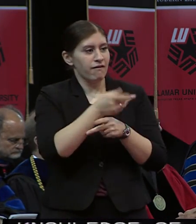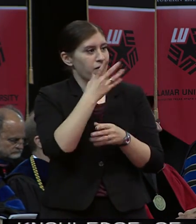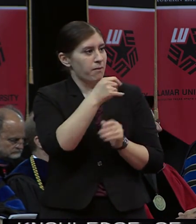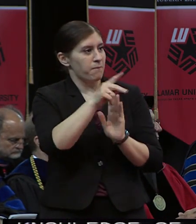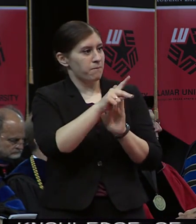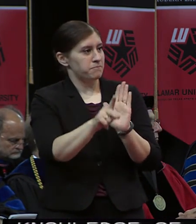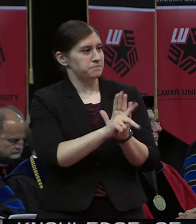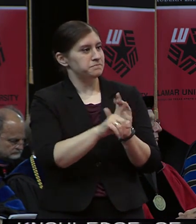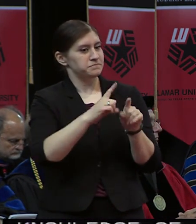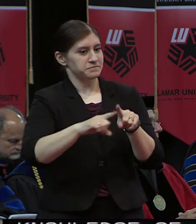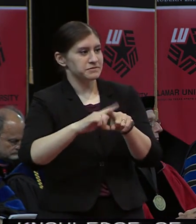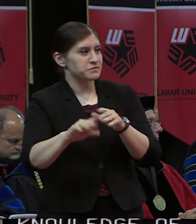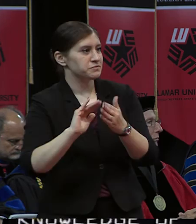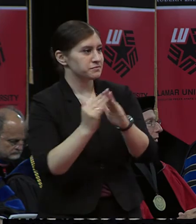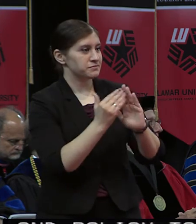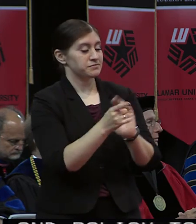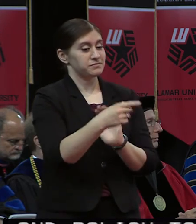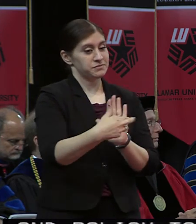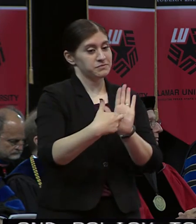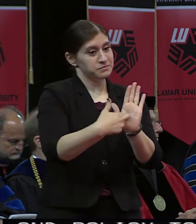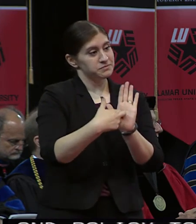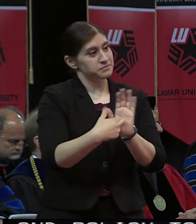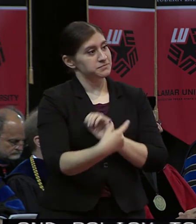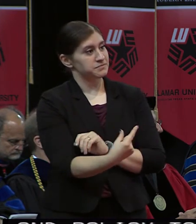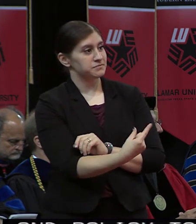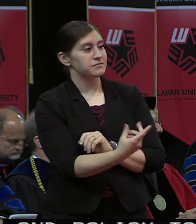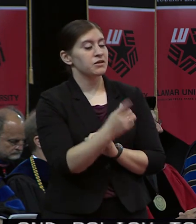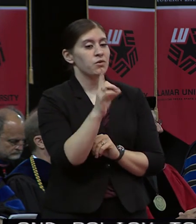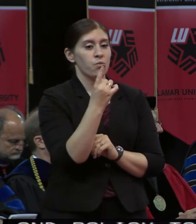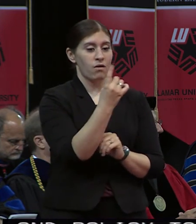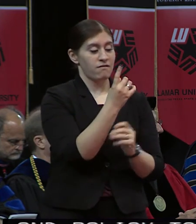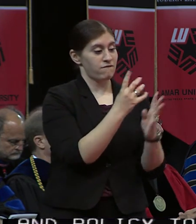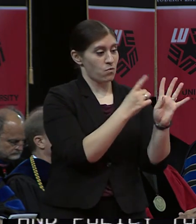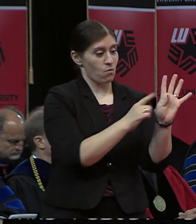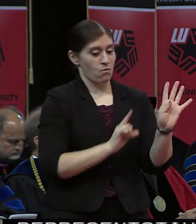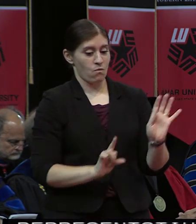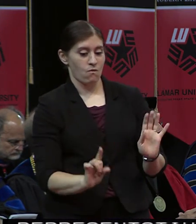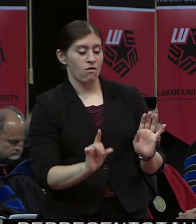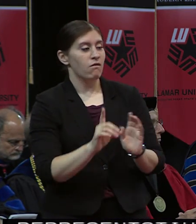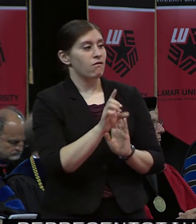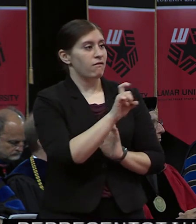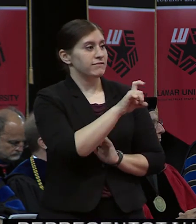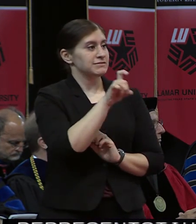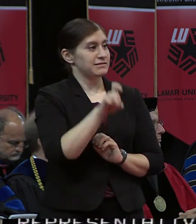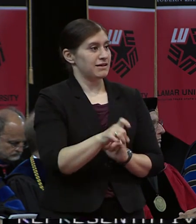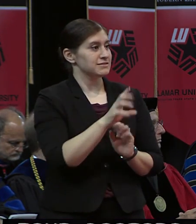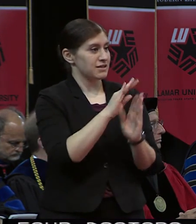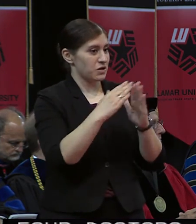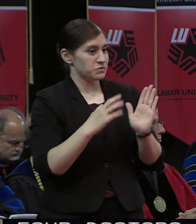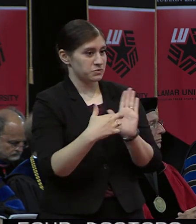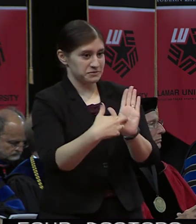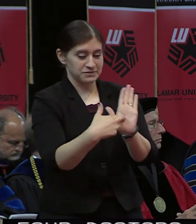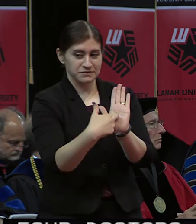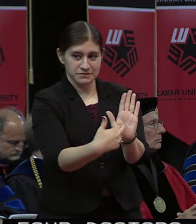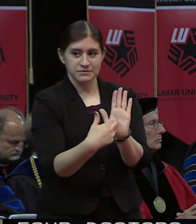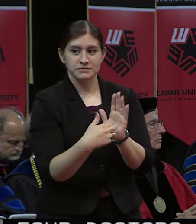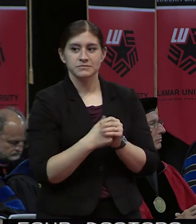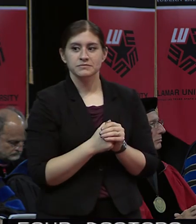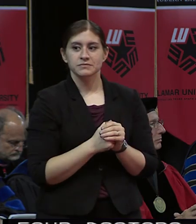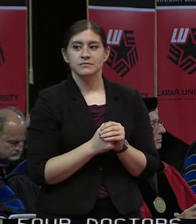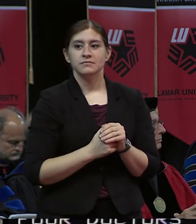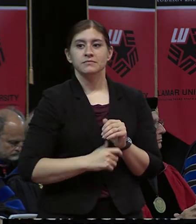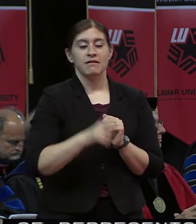committee. Representative Zerwas is one of four doctors in the Texas House of Representatives.